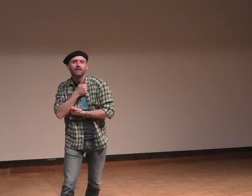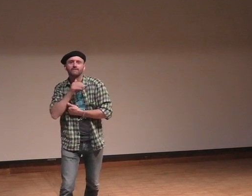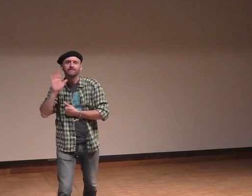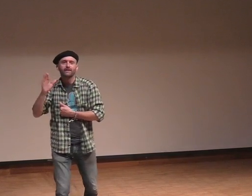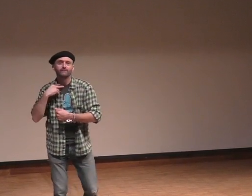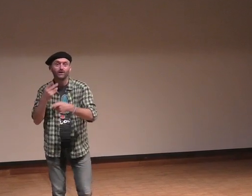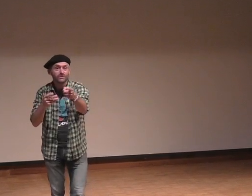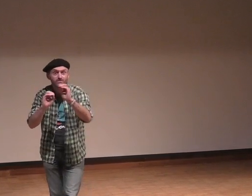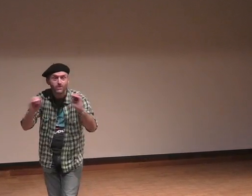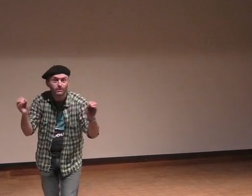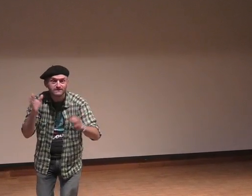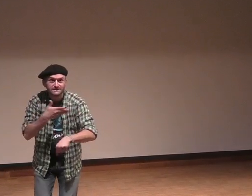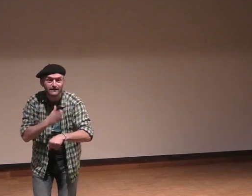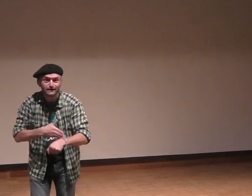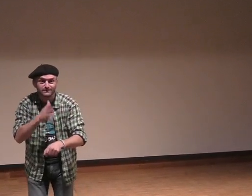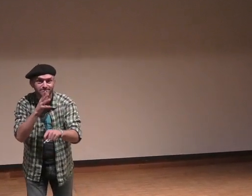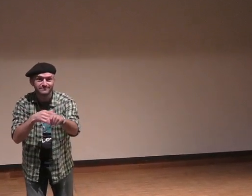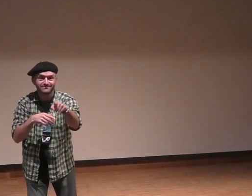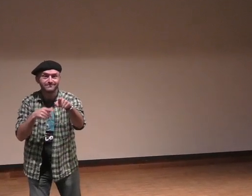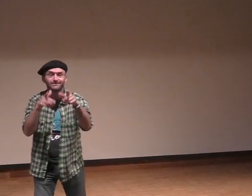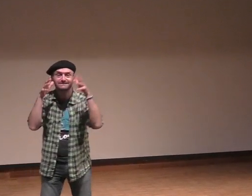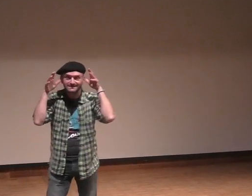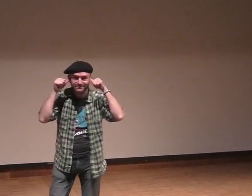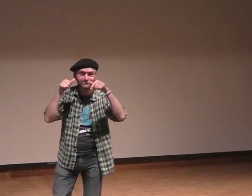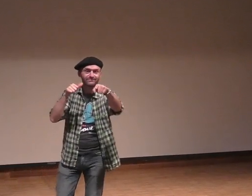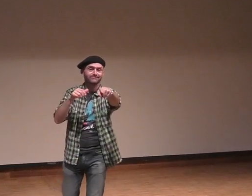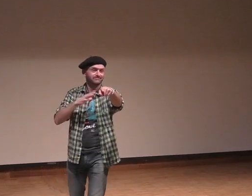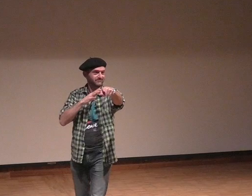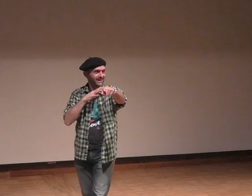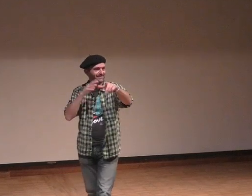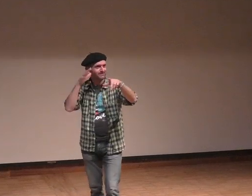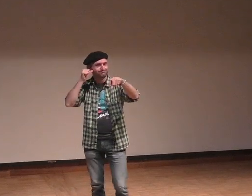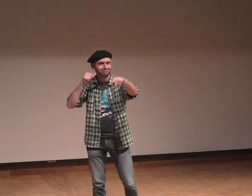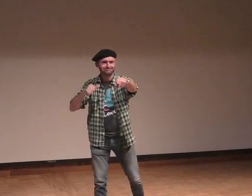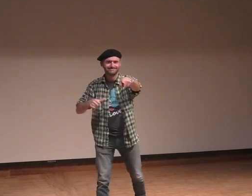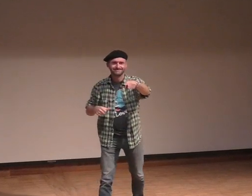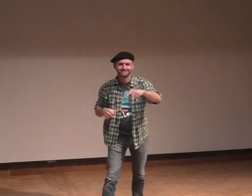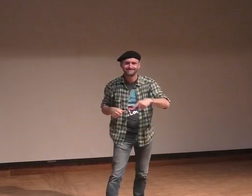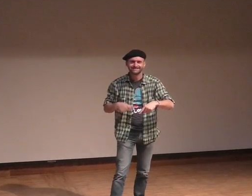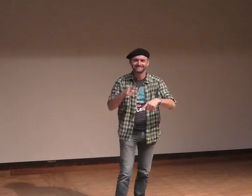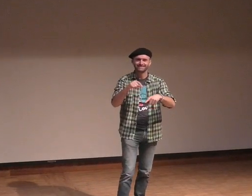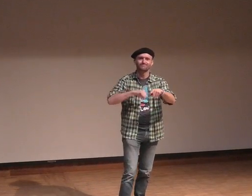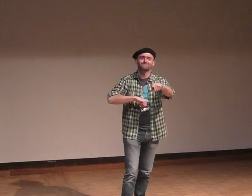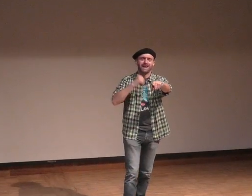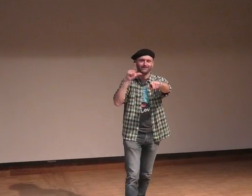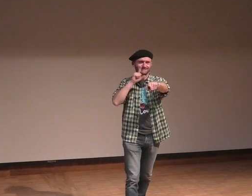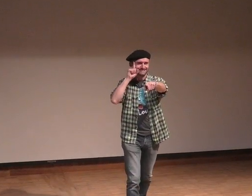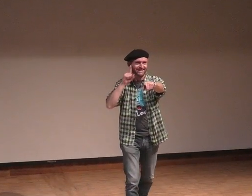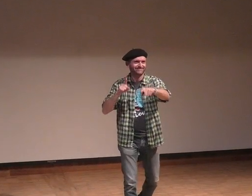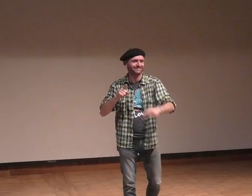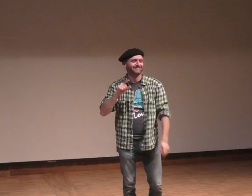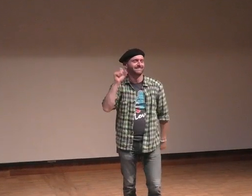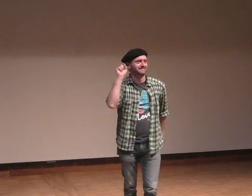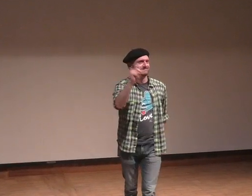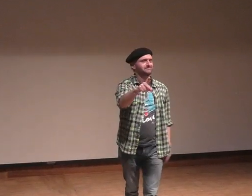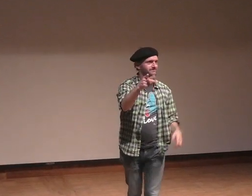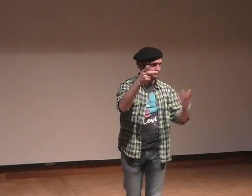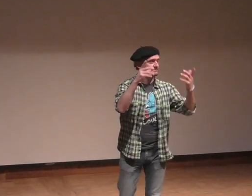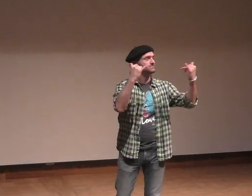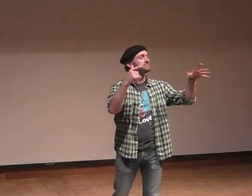musicians and you would just love their music. You don't have a favorite singer? Well, that's you're deaf, okay. So you'd be good and proud as